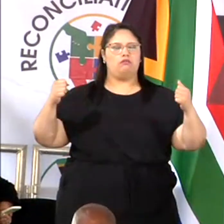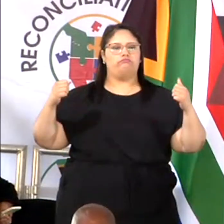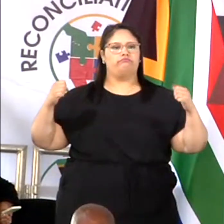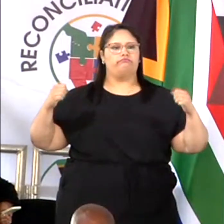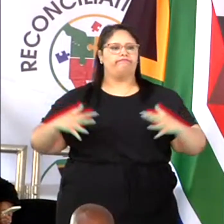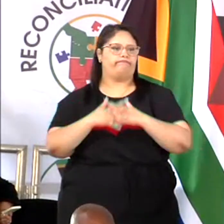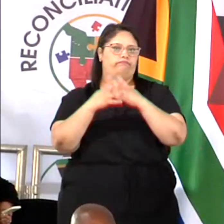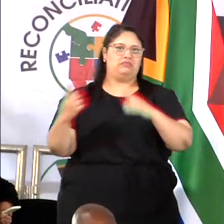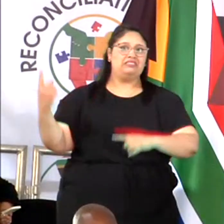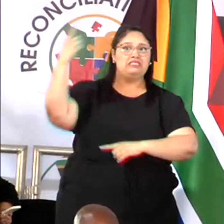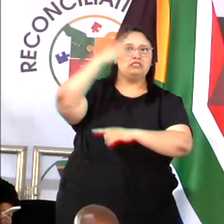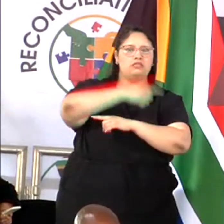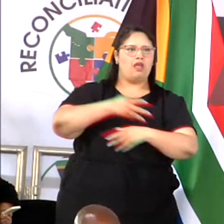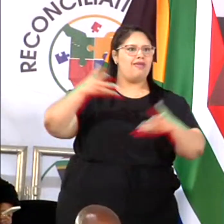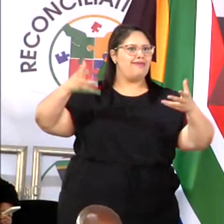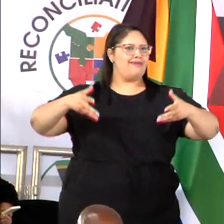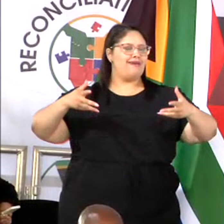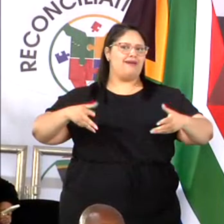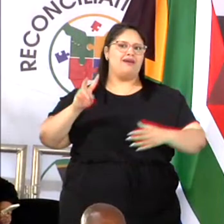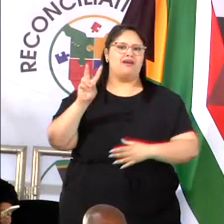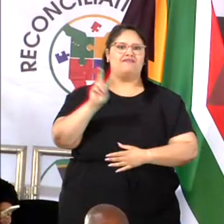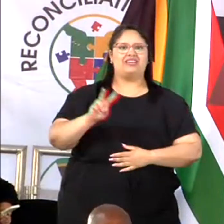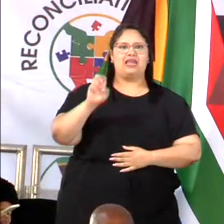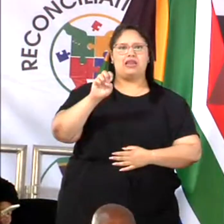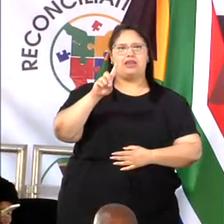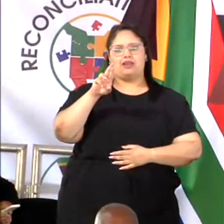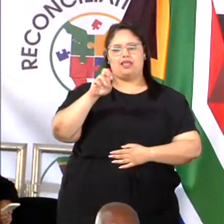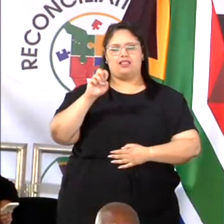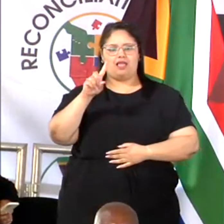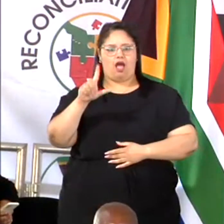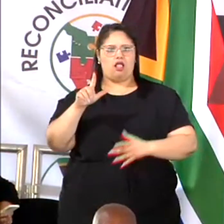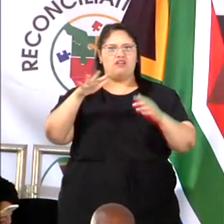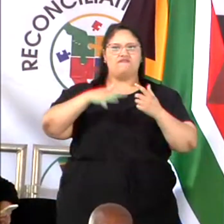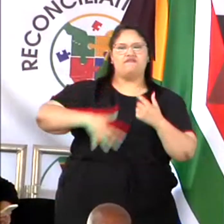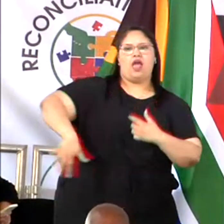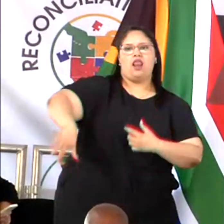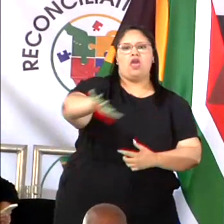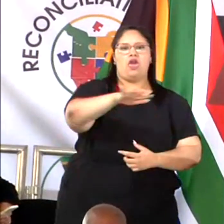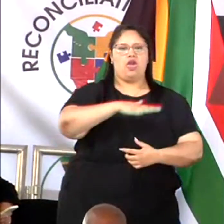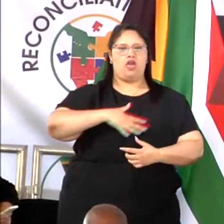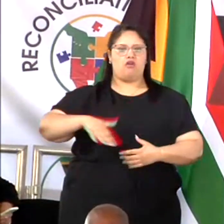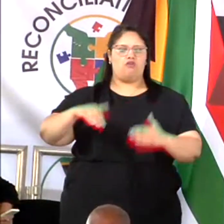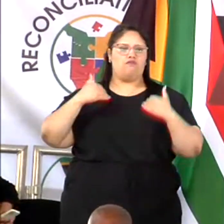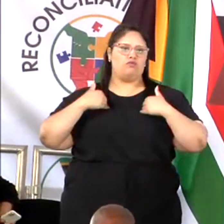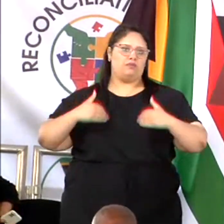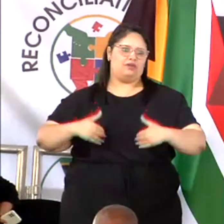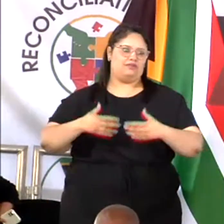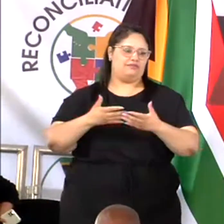Vredendal, die vallei van die vrede en herdenking.